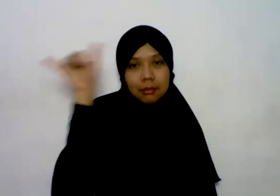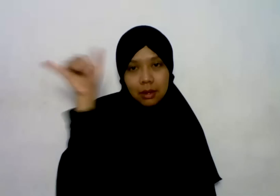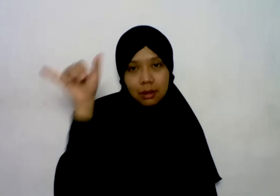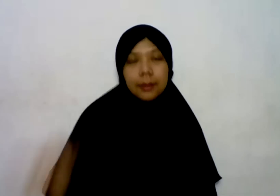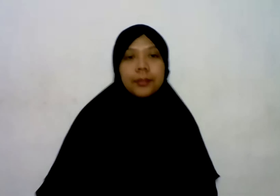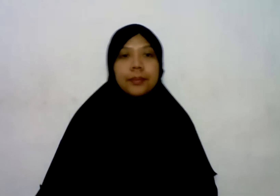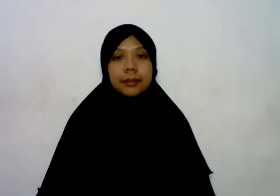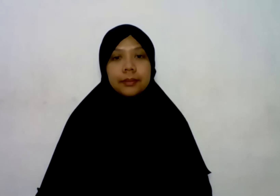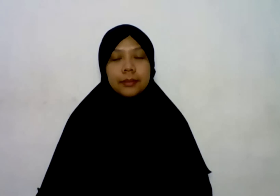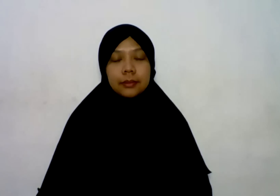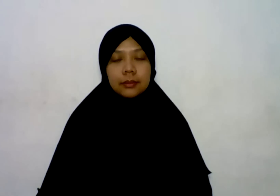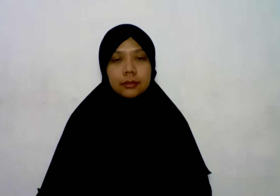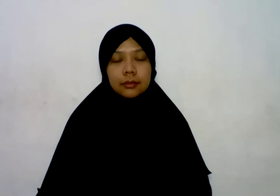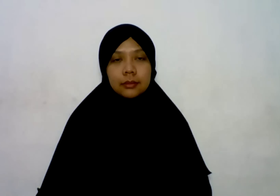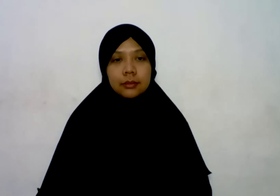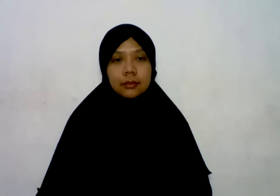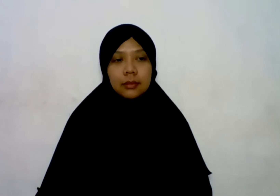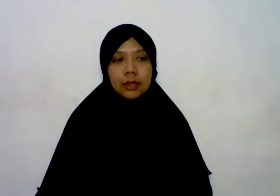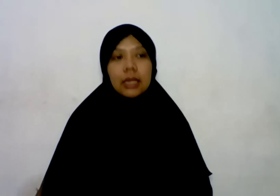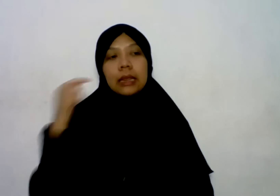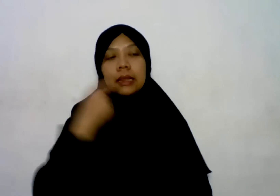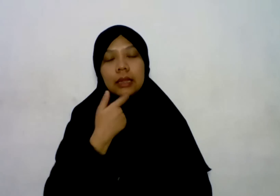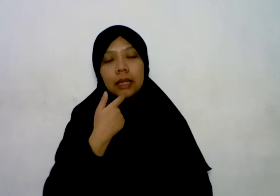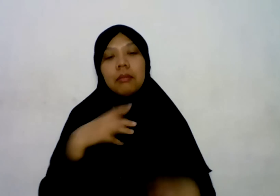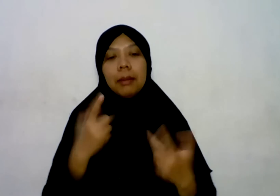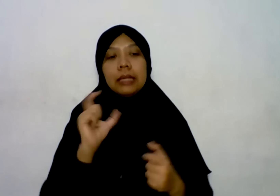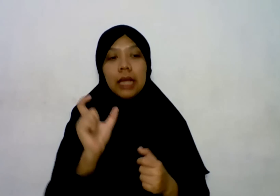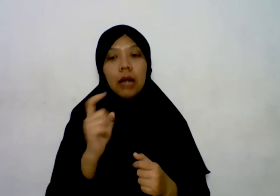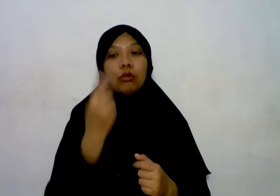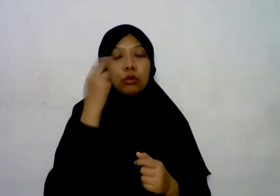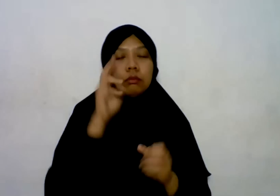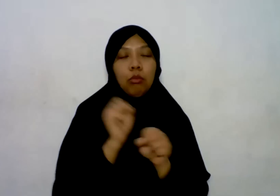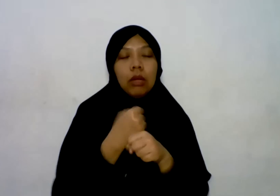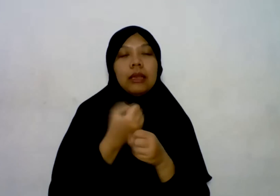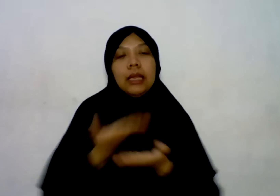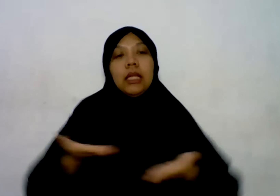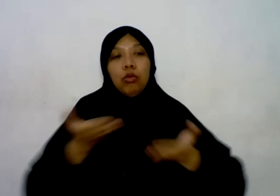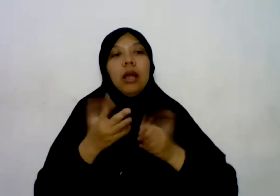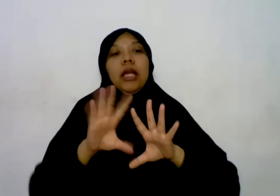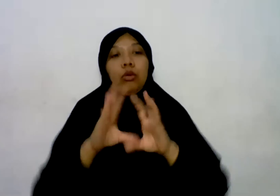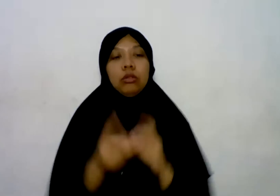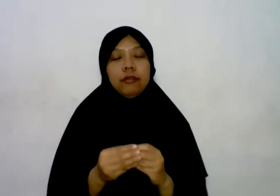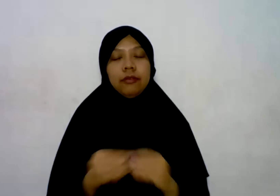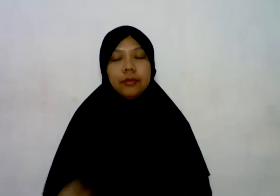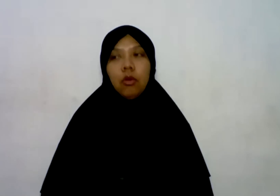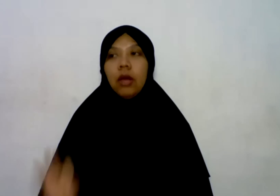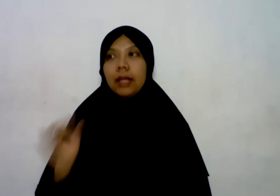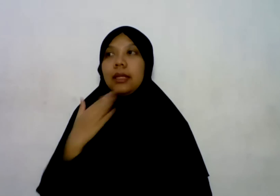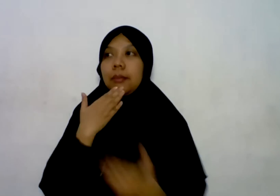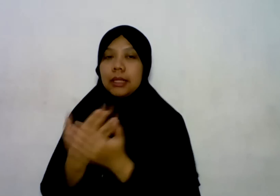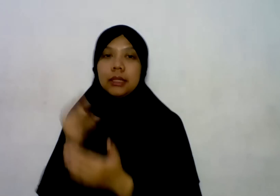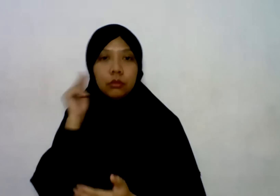how to really implement it. Okay, thank you, Ibu. One question